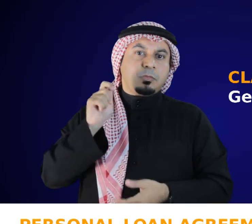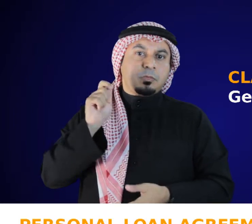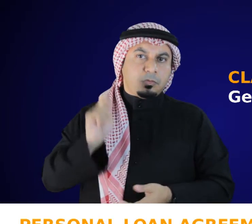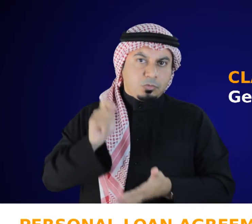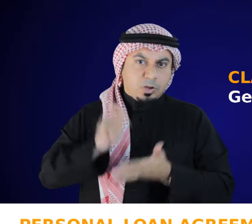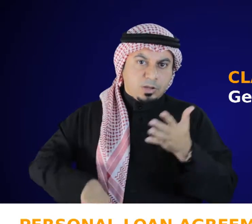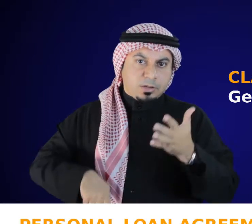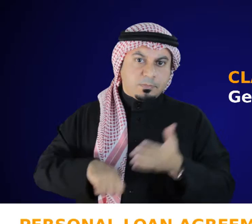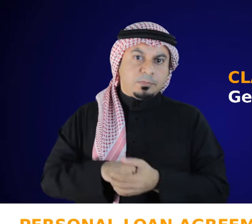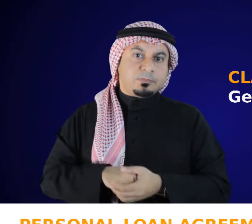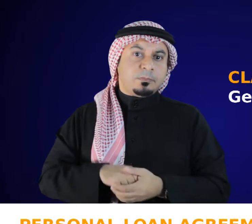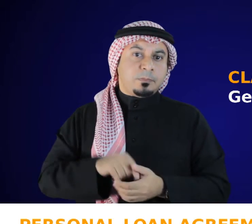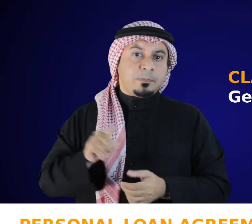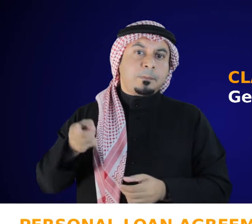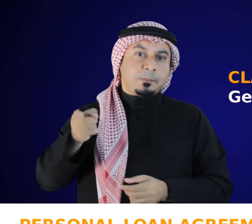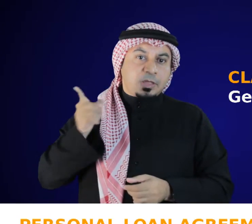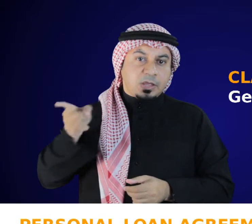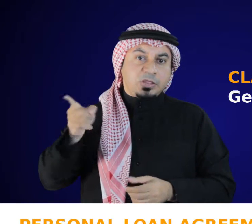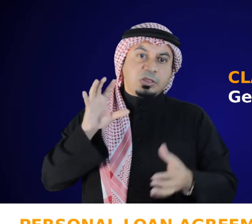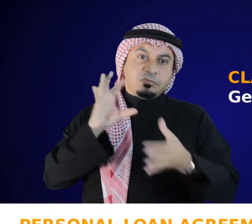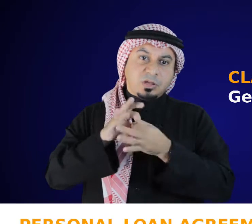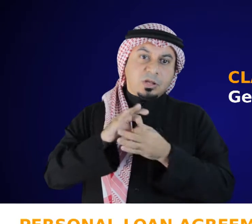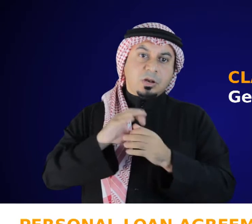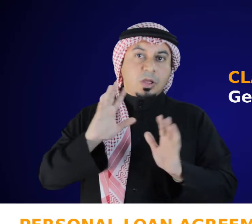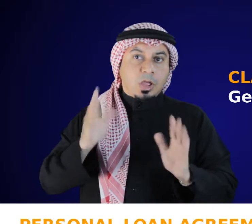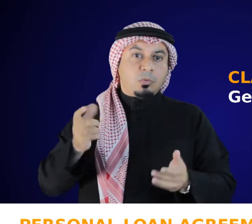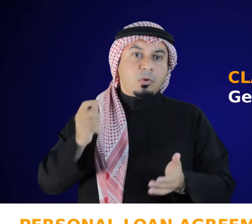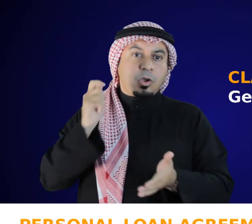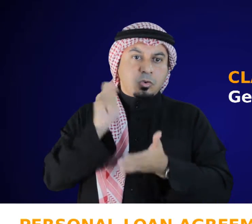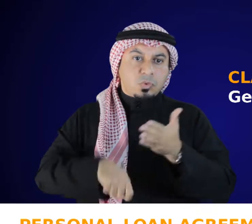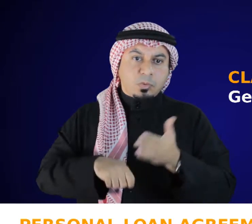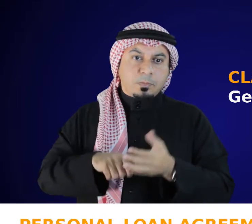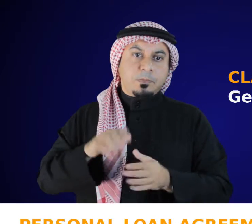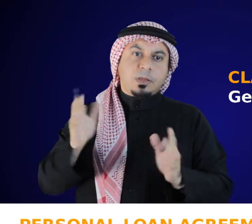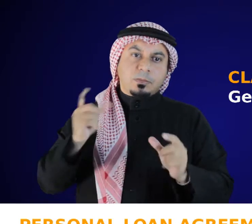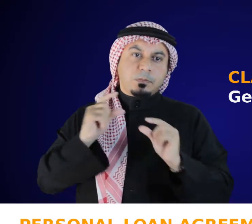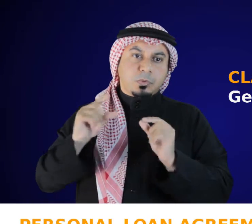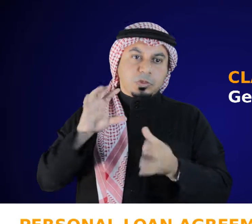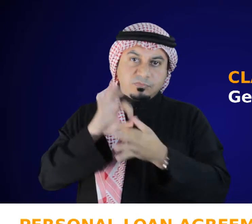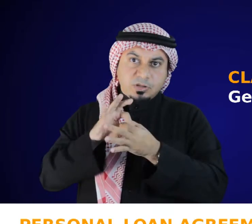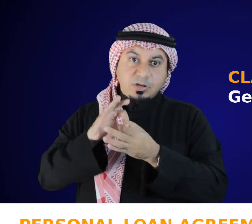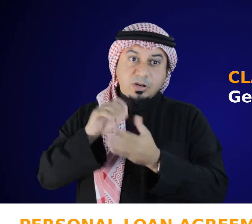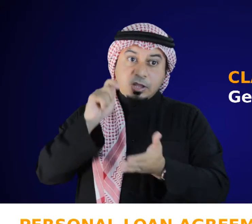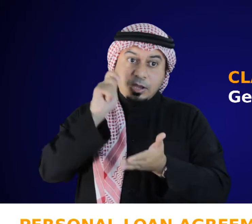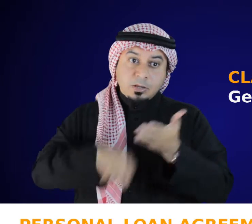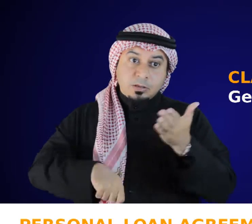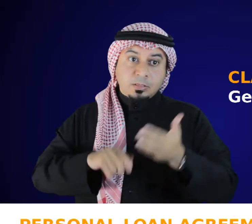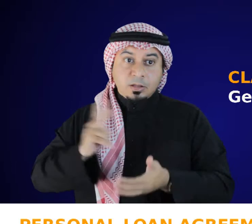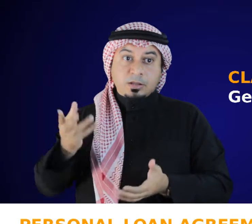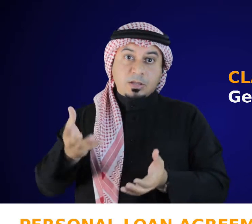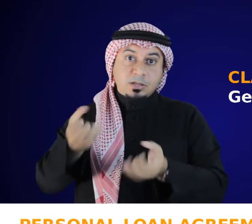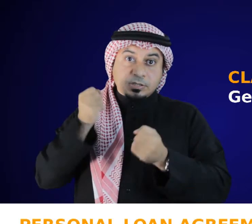breach of the terms or condition of any other contract whereby client has availed credit facilities from the bank,